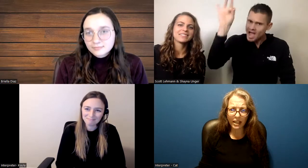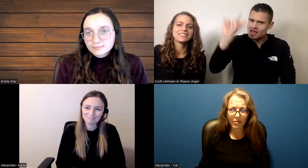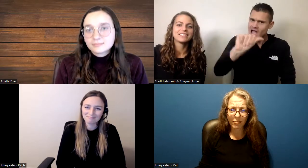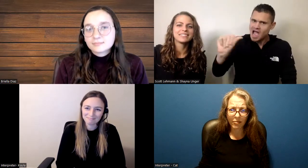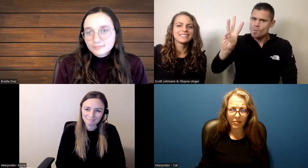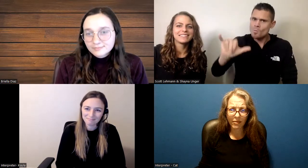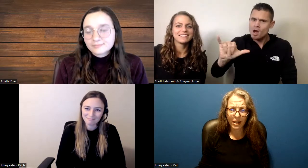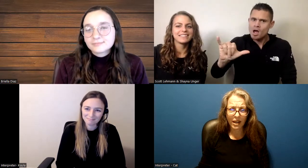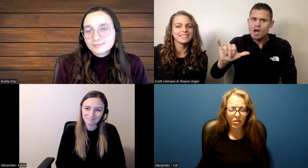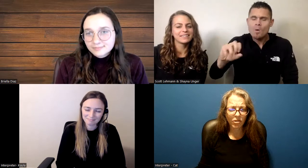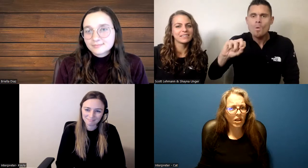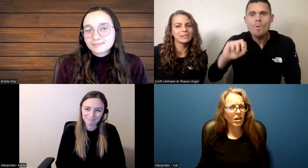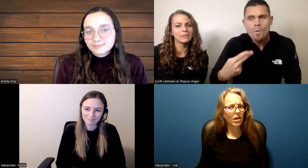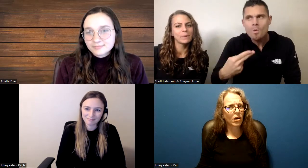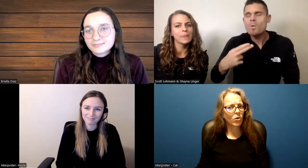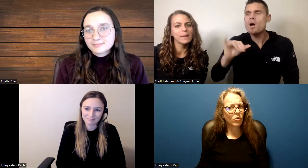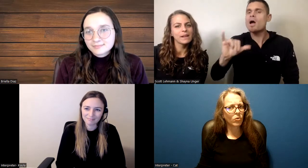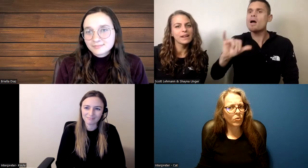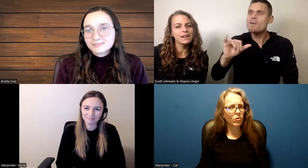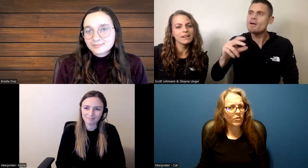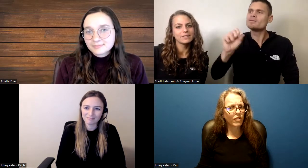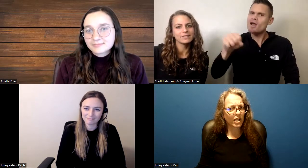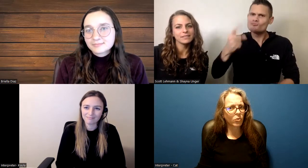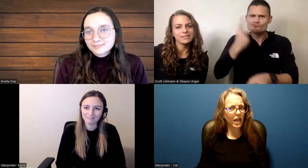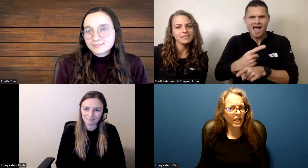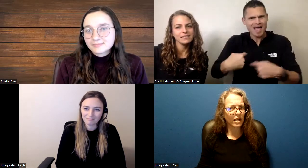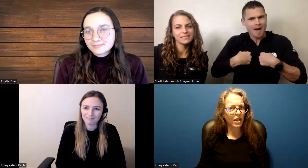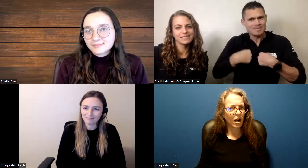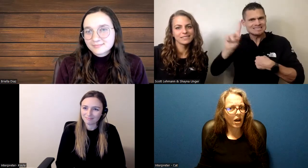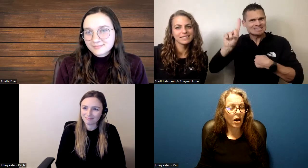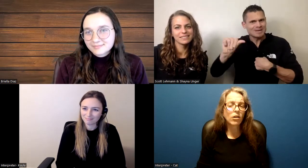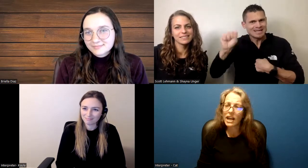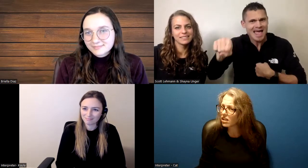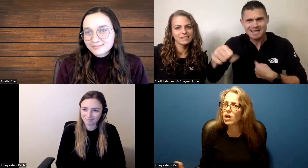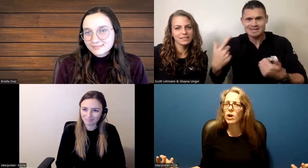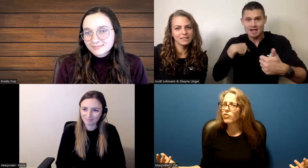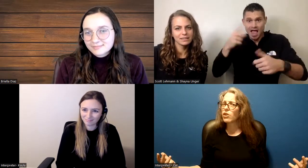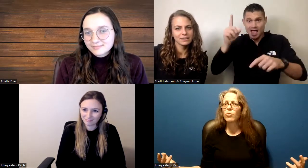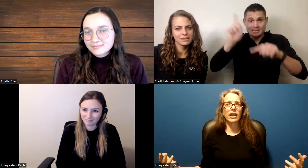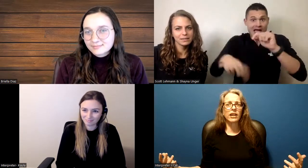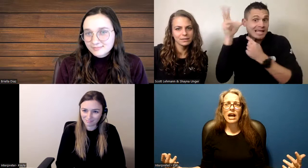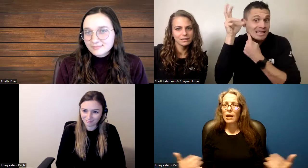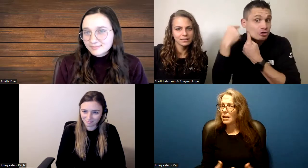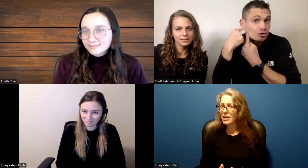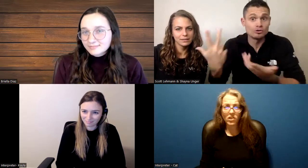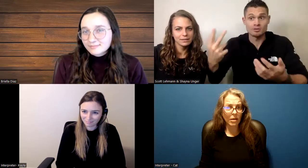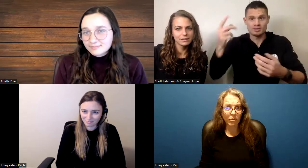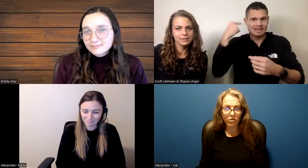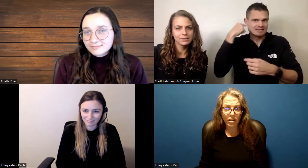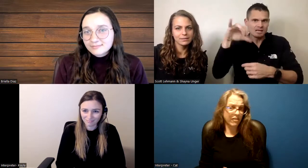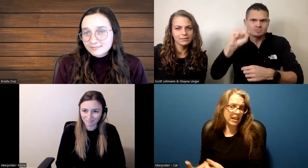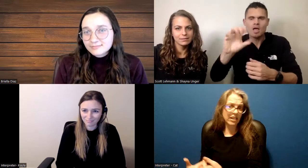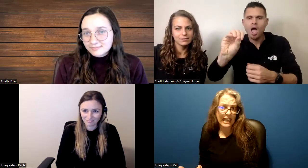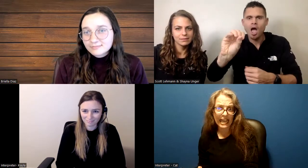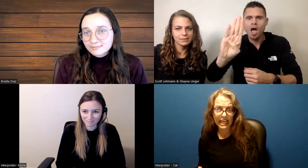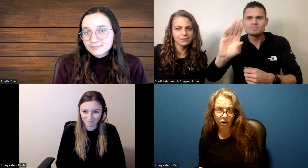Find a way. I was like, ooh, find a way. Okay, you know what? They're right. I may be disabled